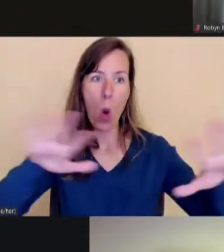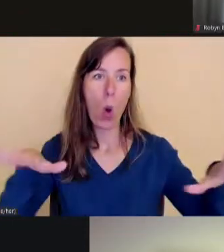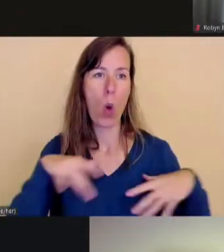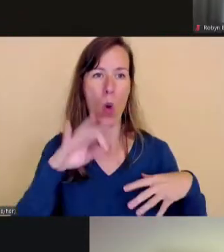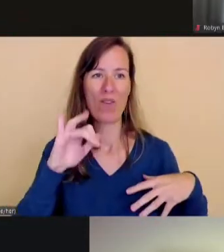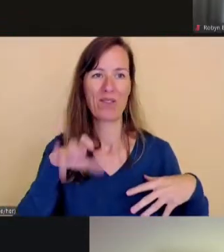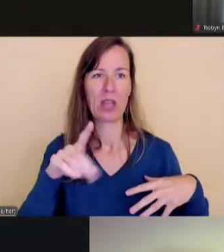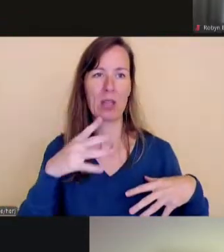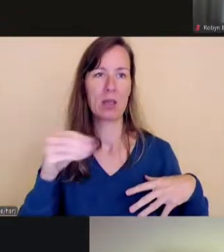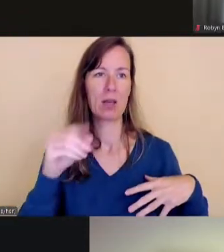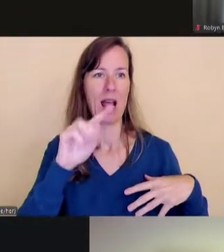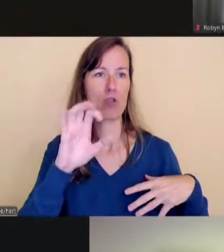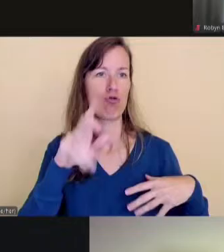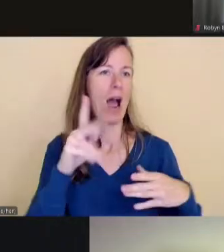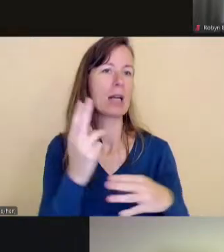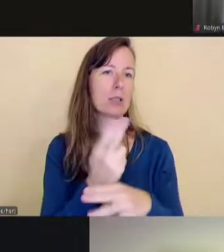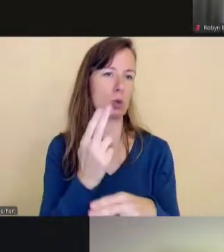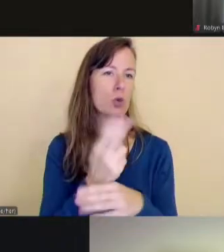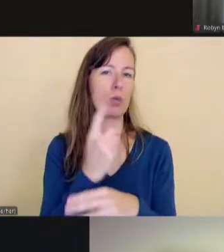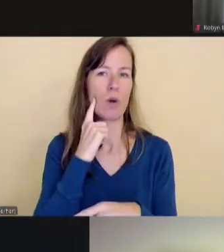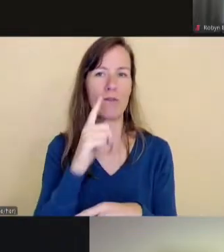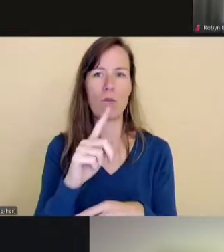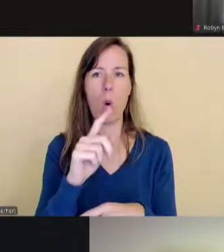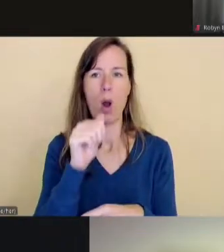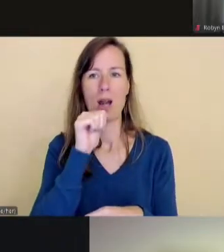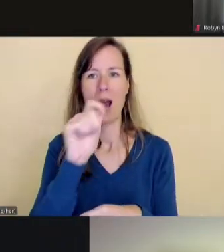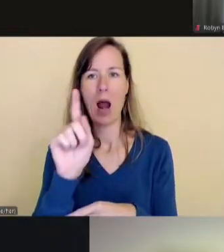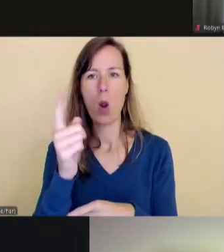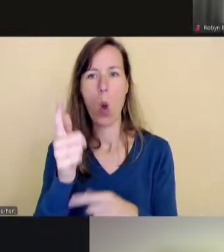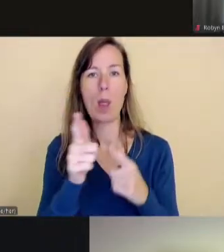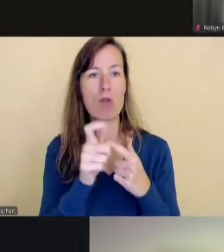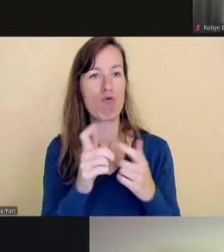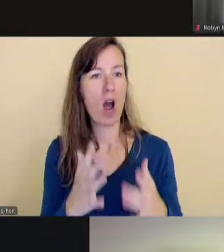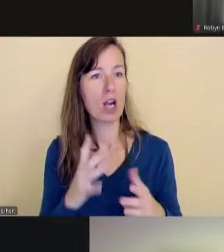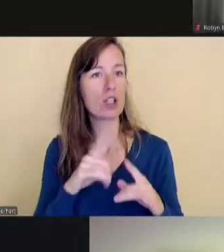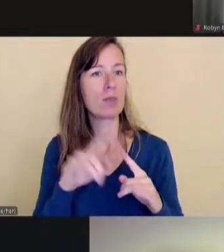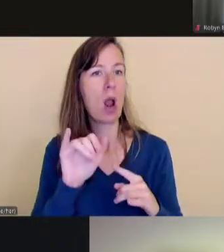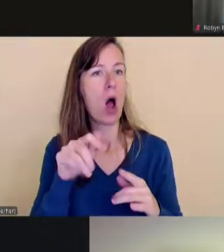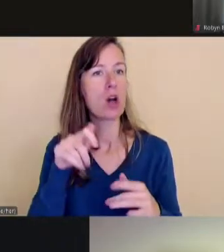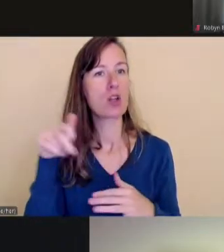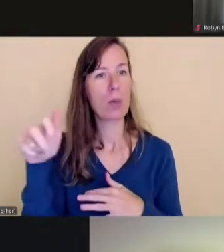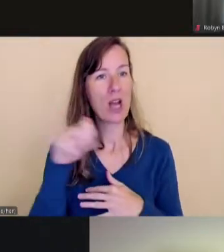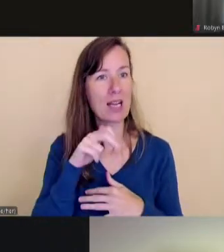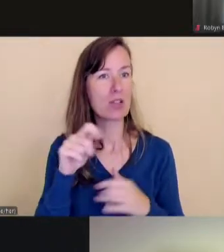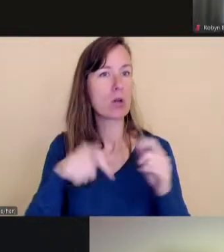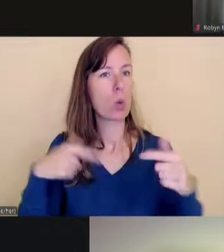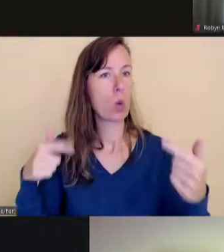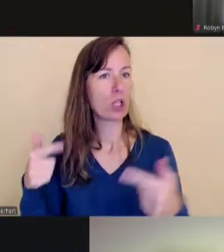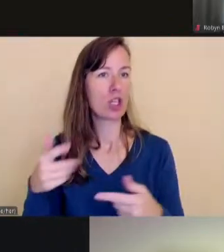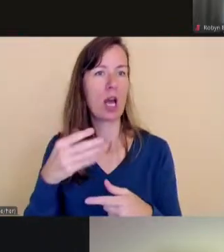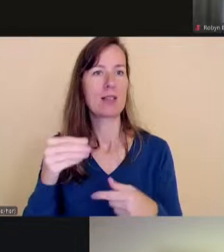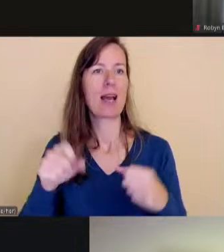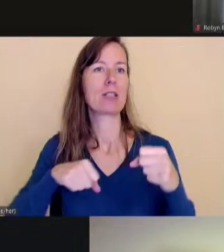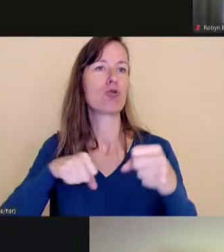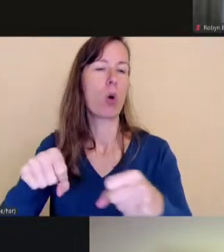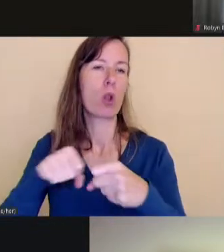is usable for not just runners, but pedestrians, wheelchairs, and strollers.